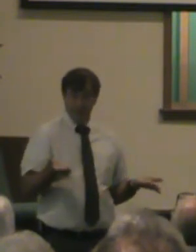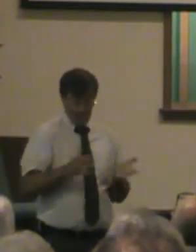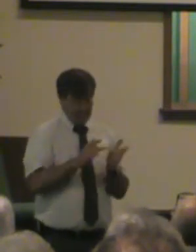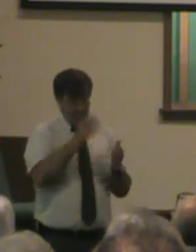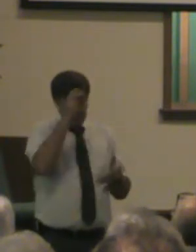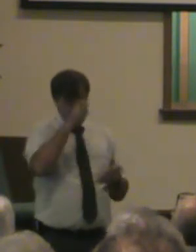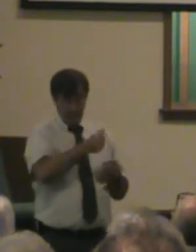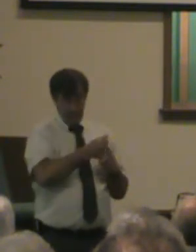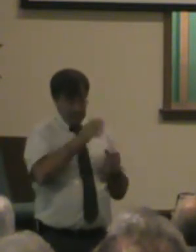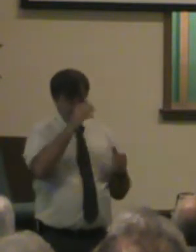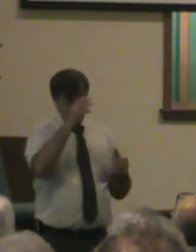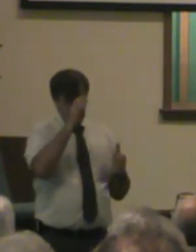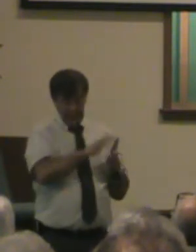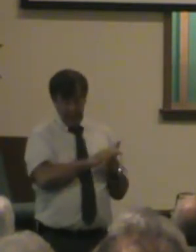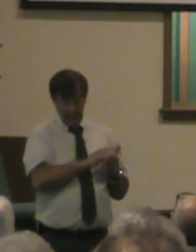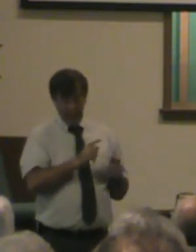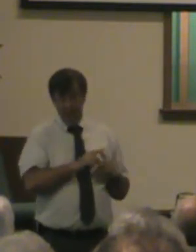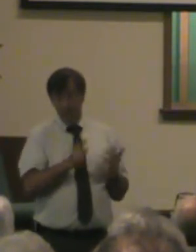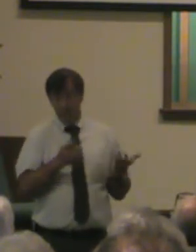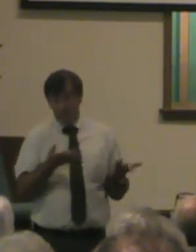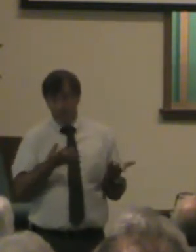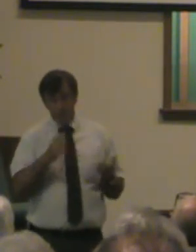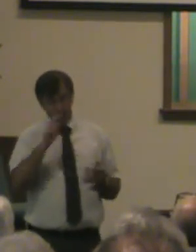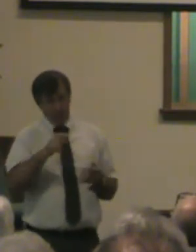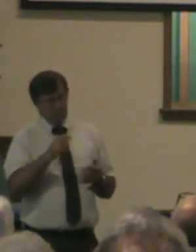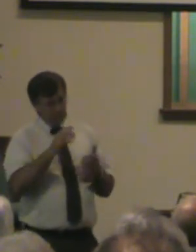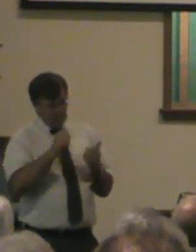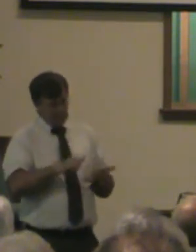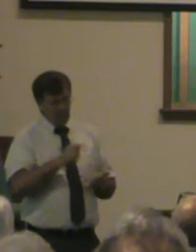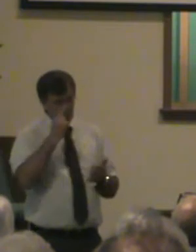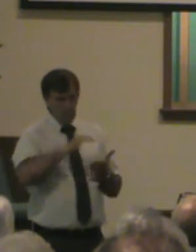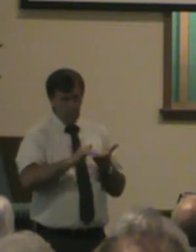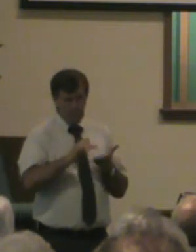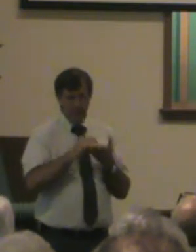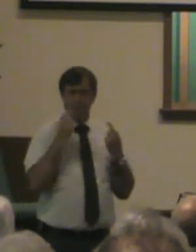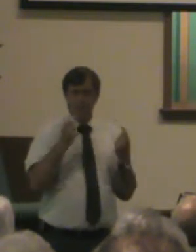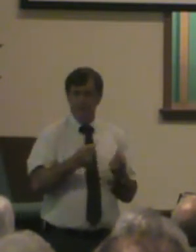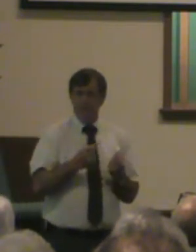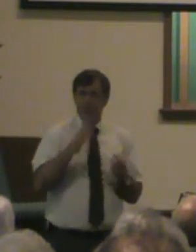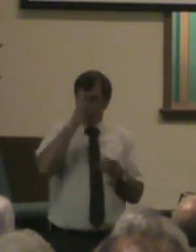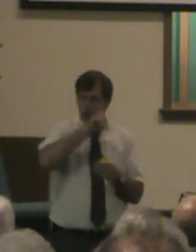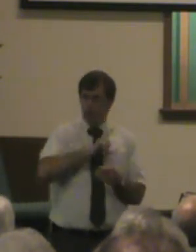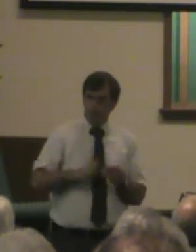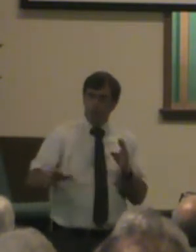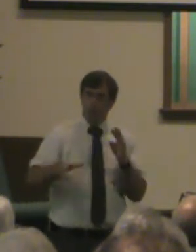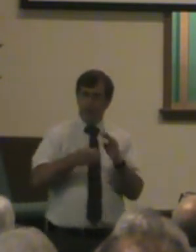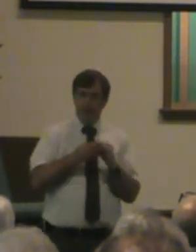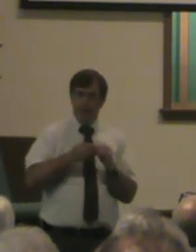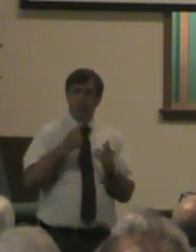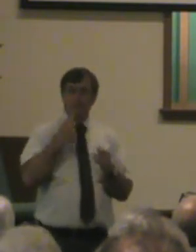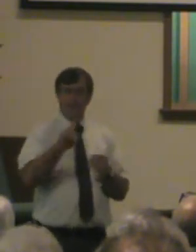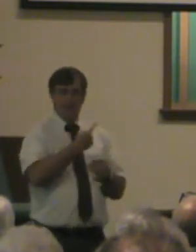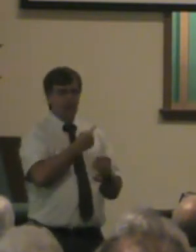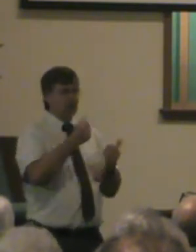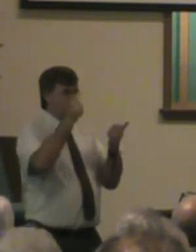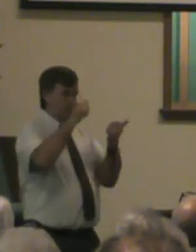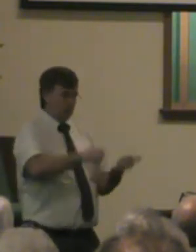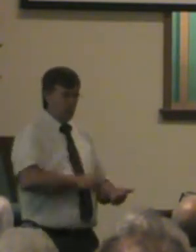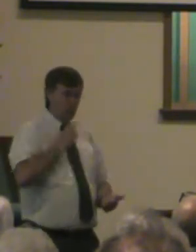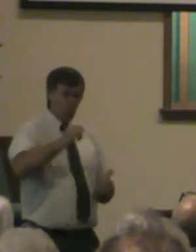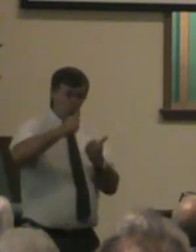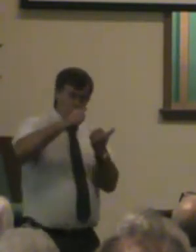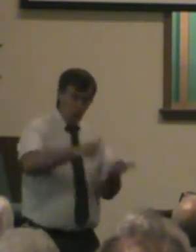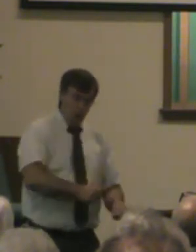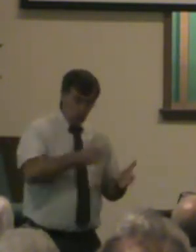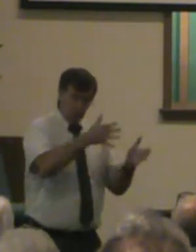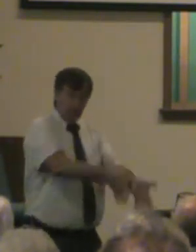must be willing to be baptized for the forgiveness of your sins, and the Lord will add you to his church. Matter of fact, in baptism, we take you to the back, put you on the water, and